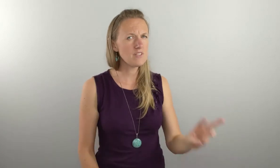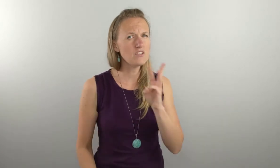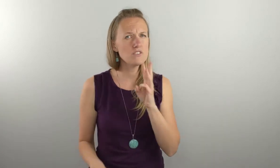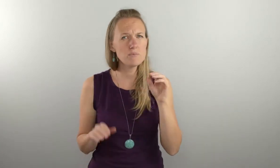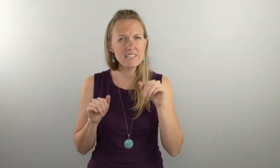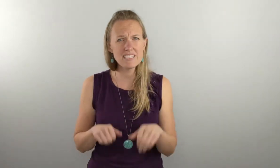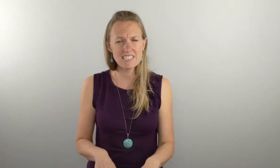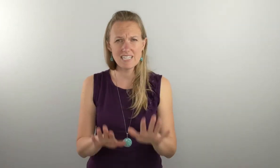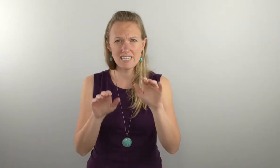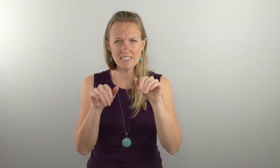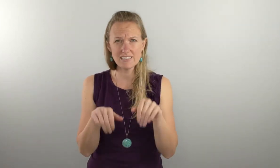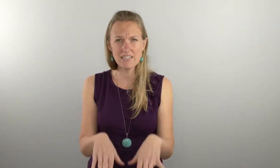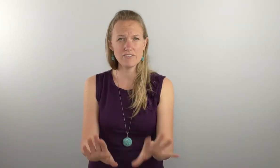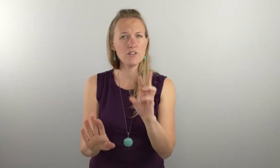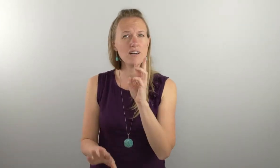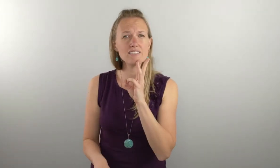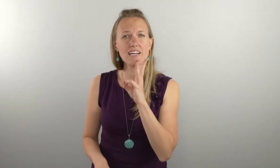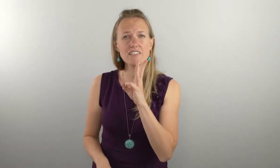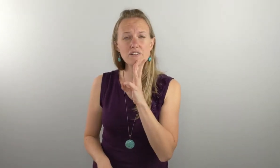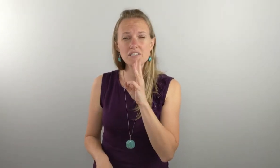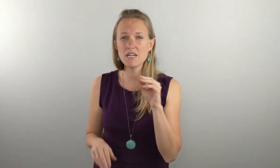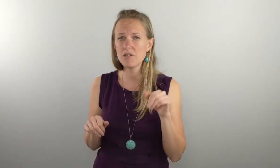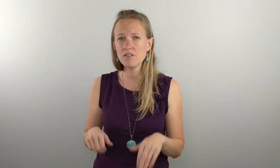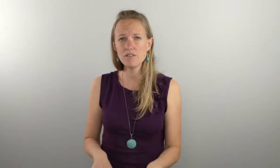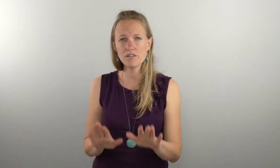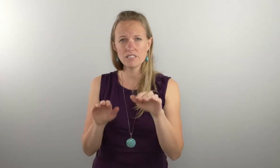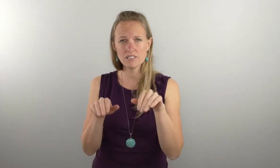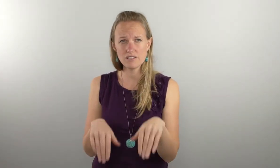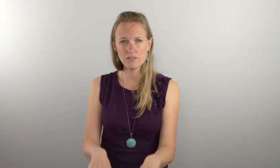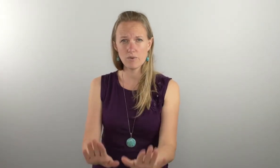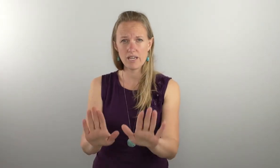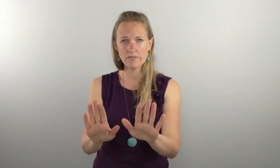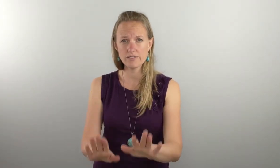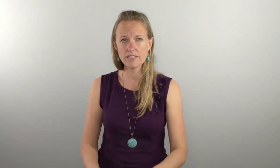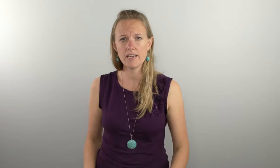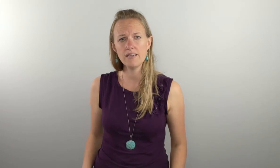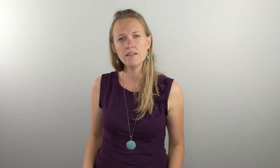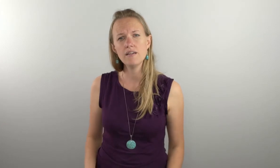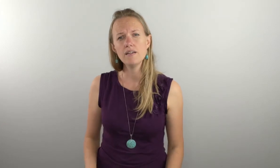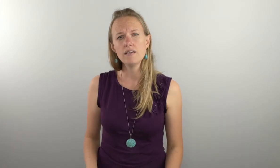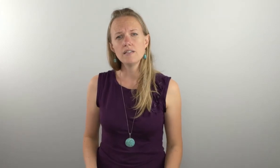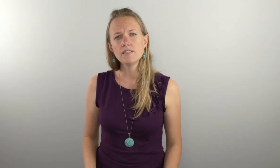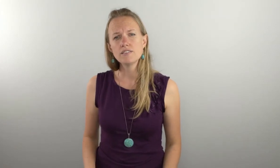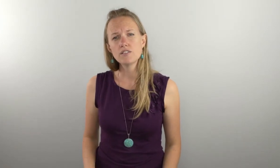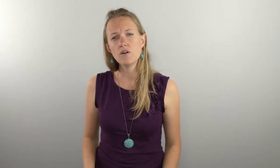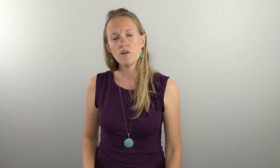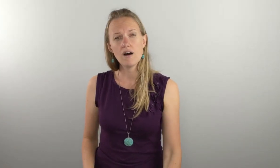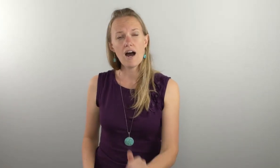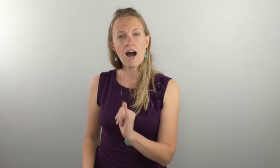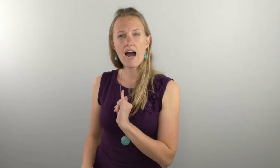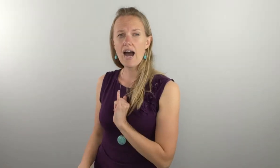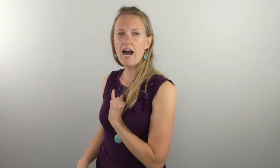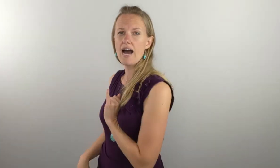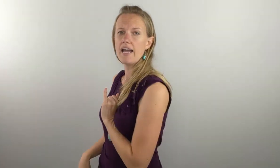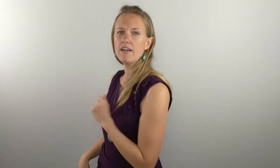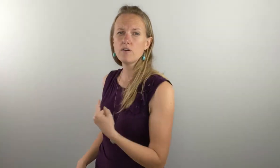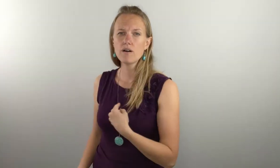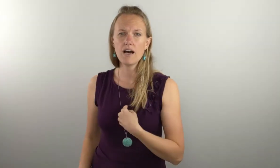You split the C's. Now if you don't have time to do the W, you can just do the waves, okay? So